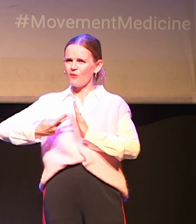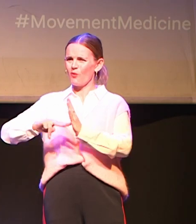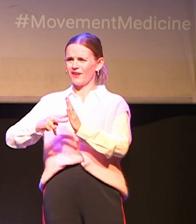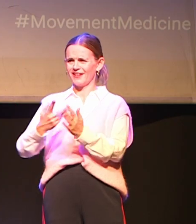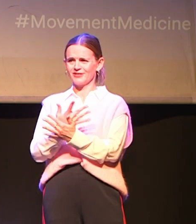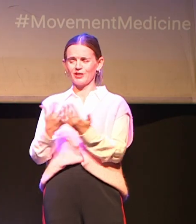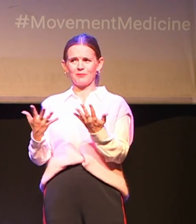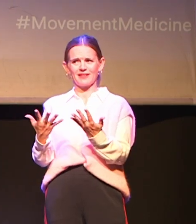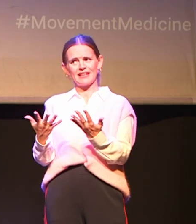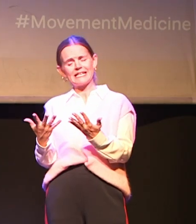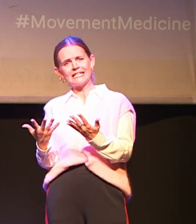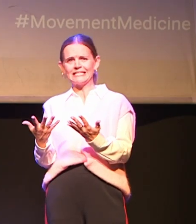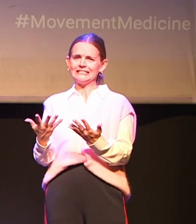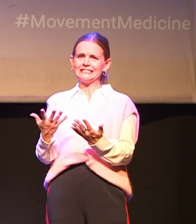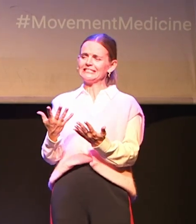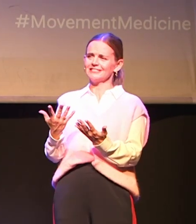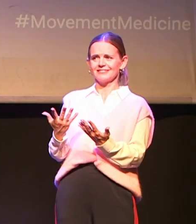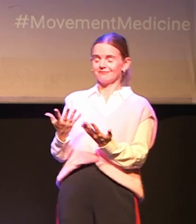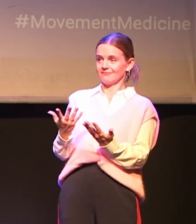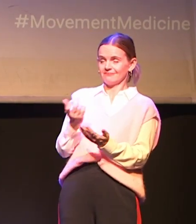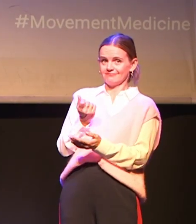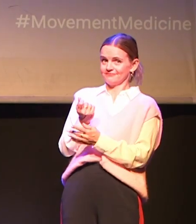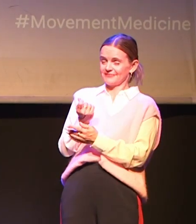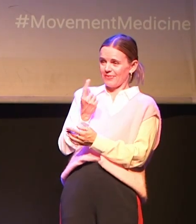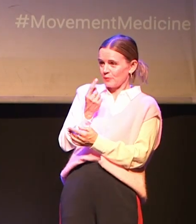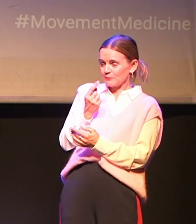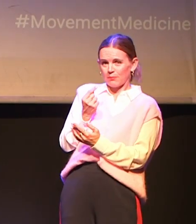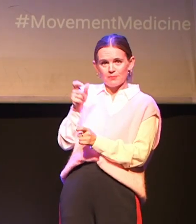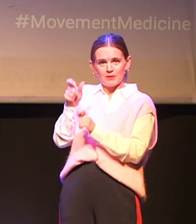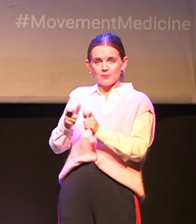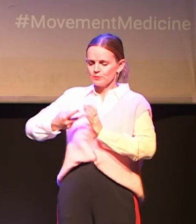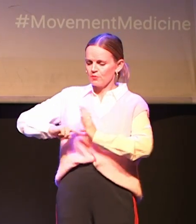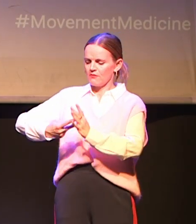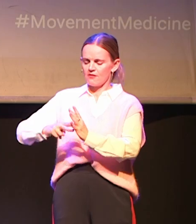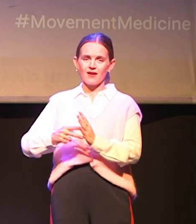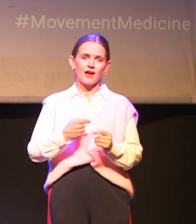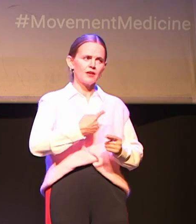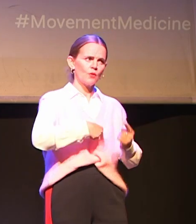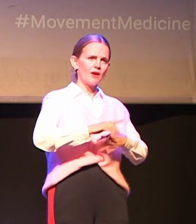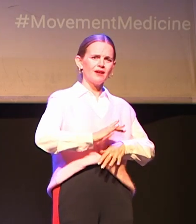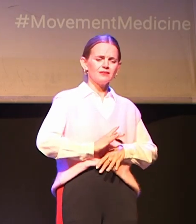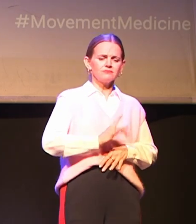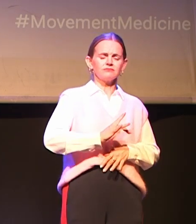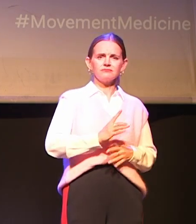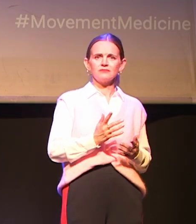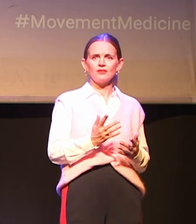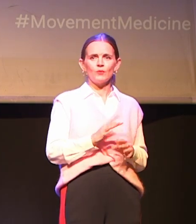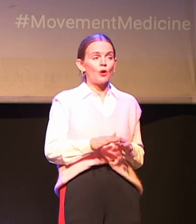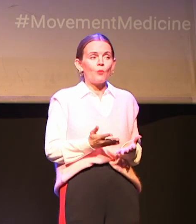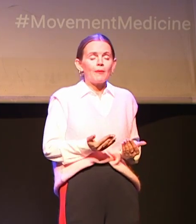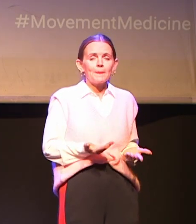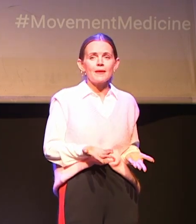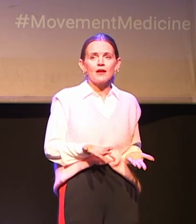folks to construct what we're living in right now. And we are so brittle, unwelcoming. We don't know how to